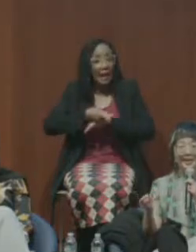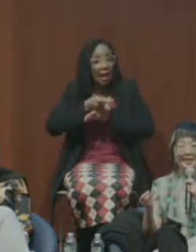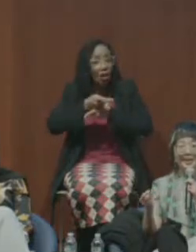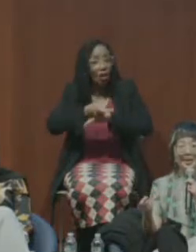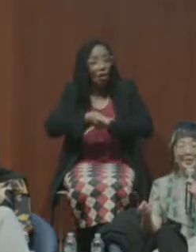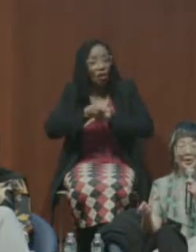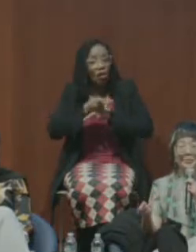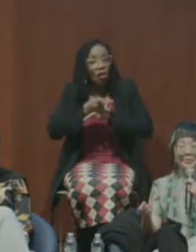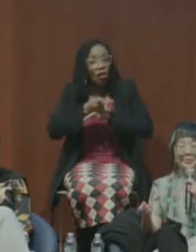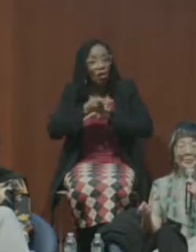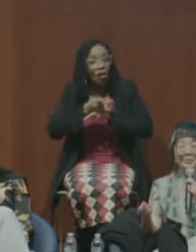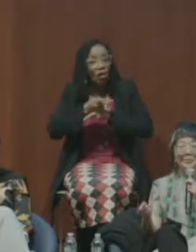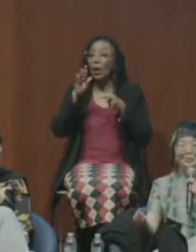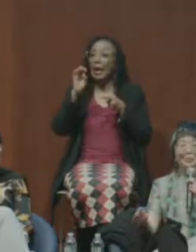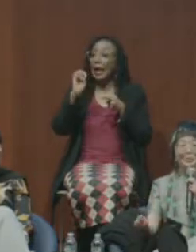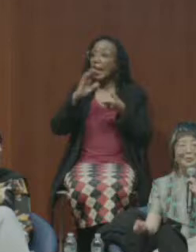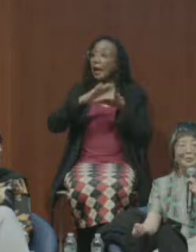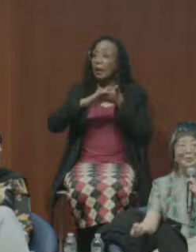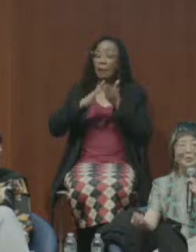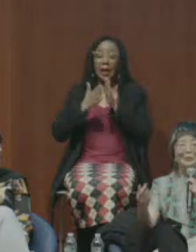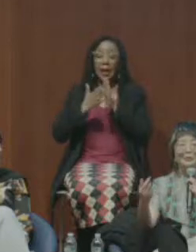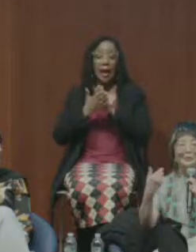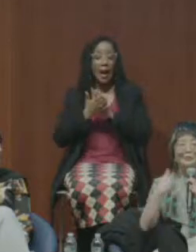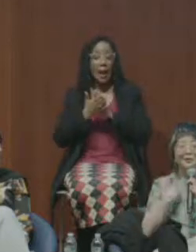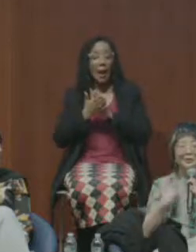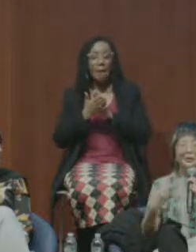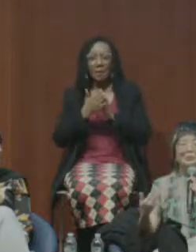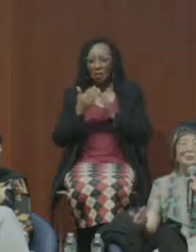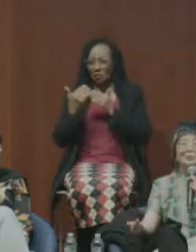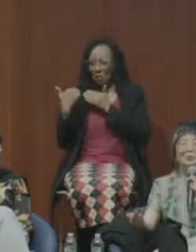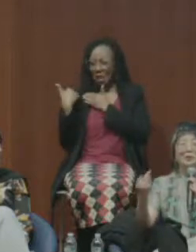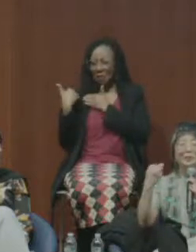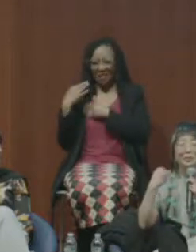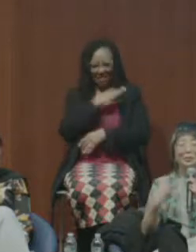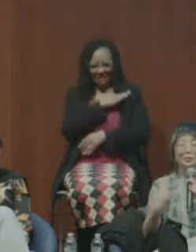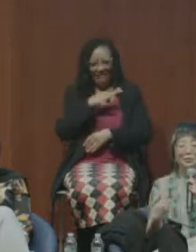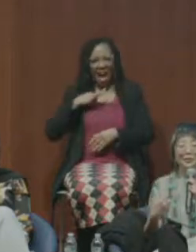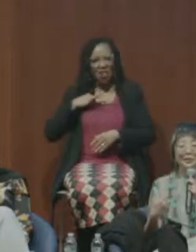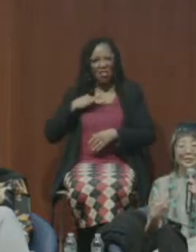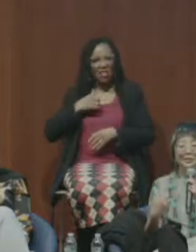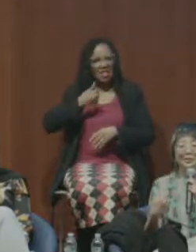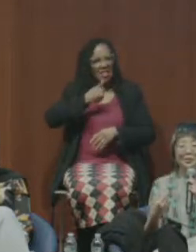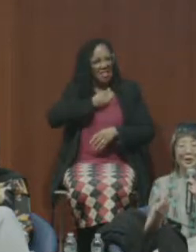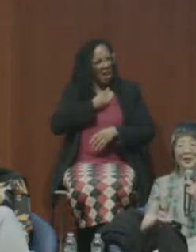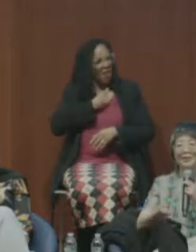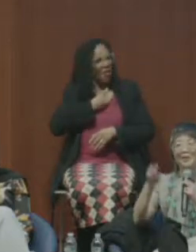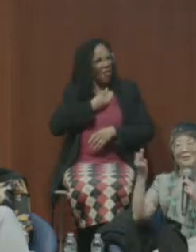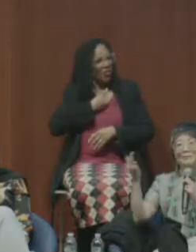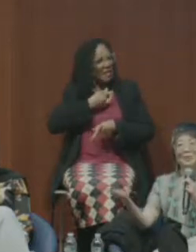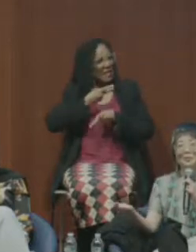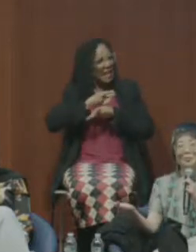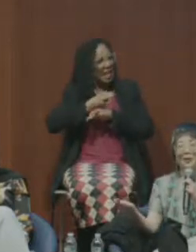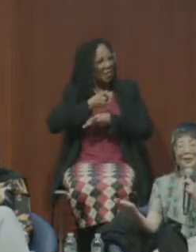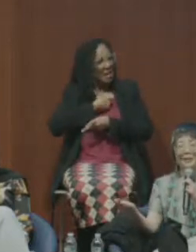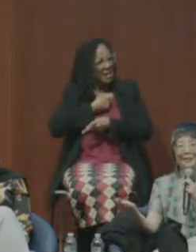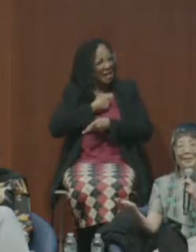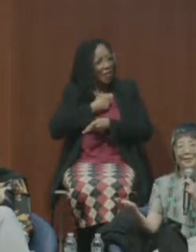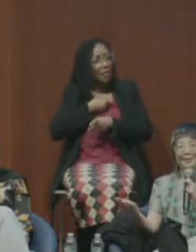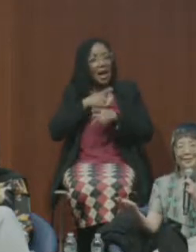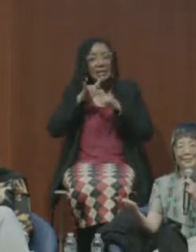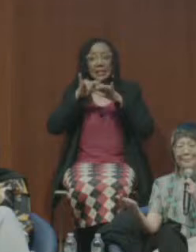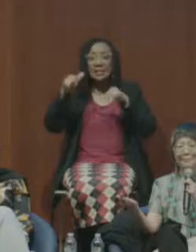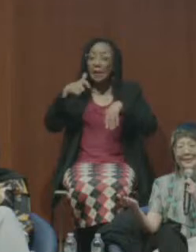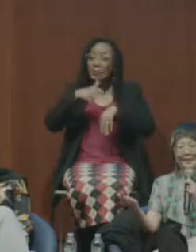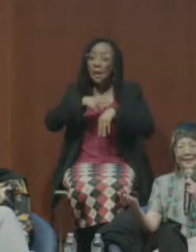that care then becomes the responsibility of the faculty member, of the student, right?